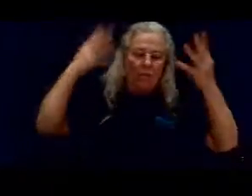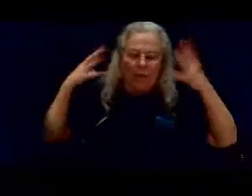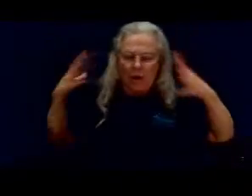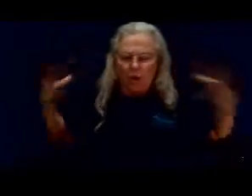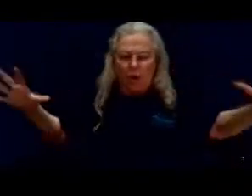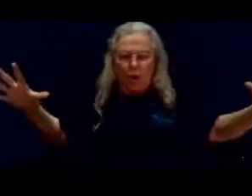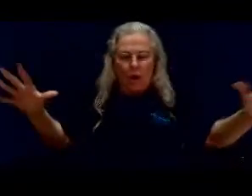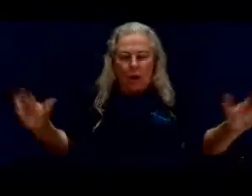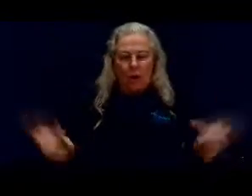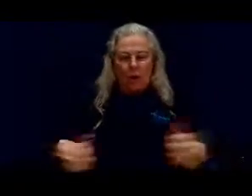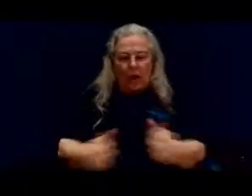may roar